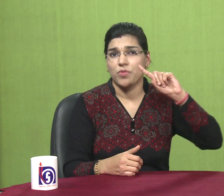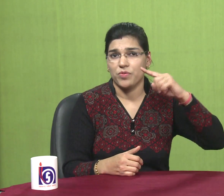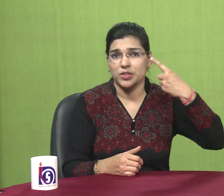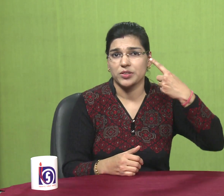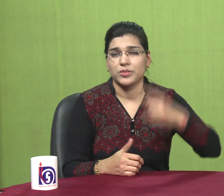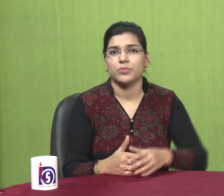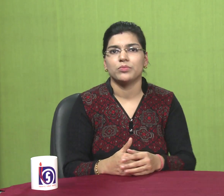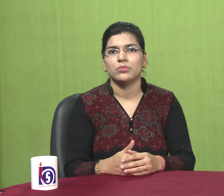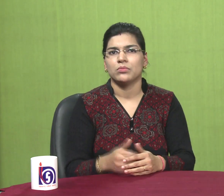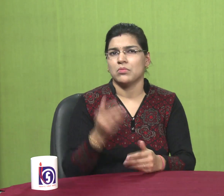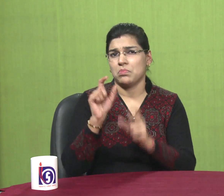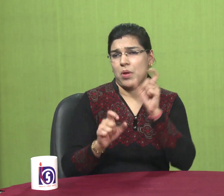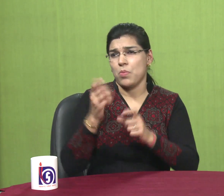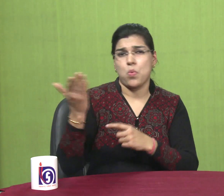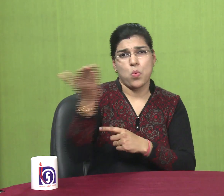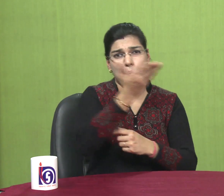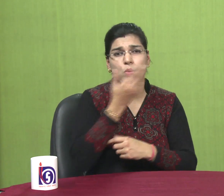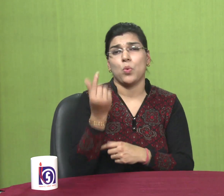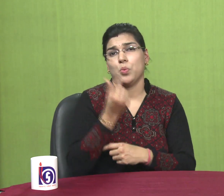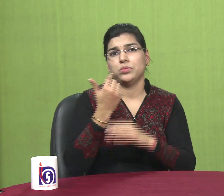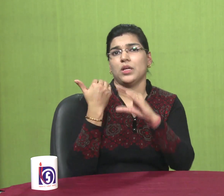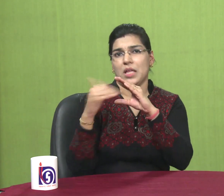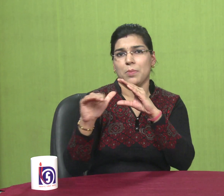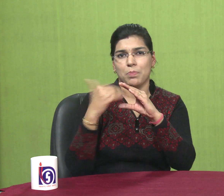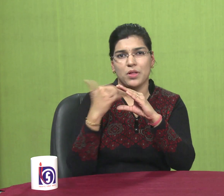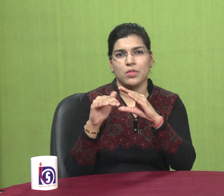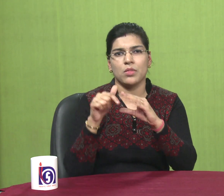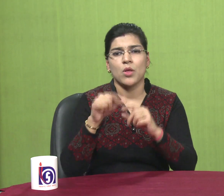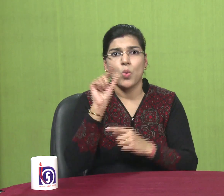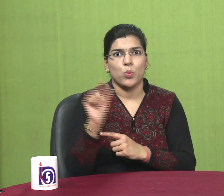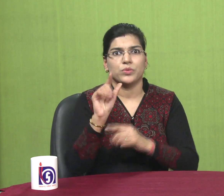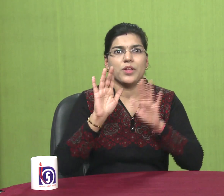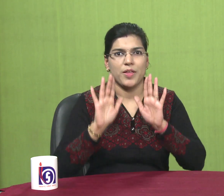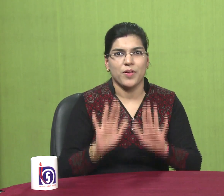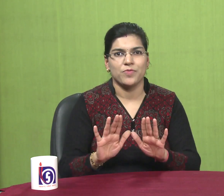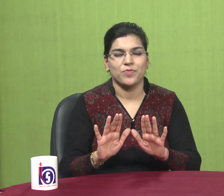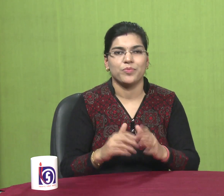With the help of internet, you can exchange messages using email.